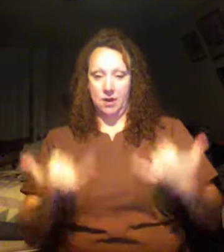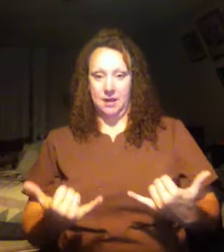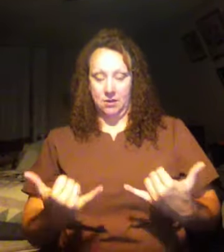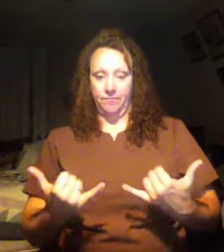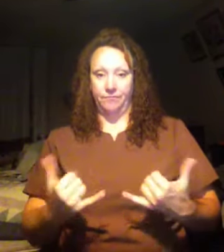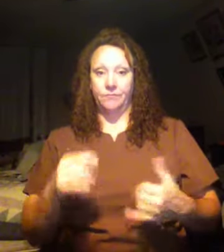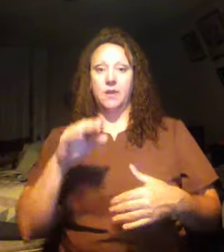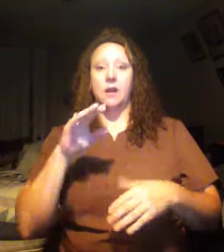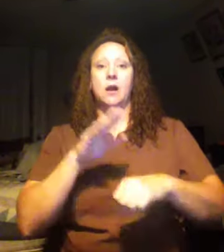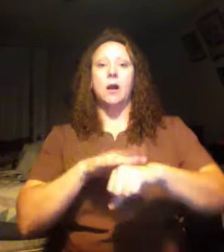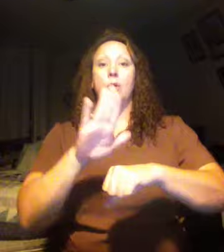So we have Britain's problems.